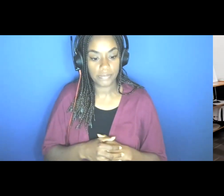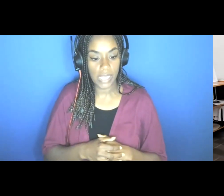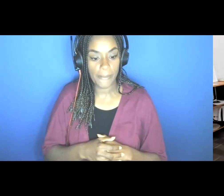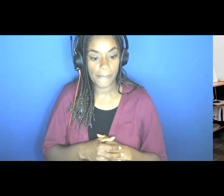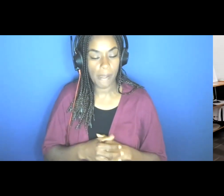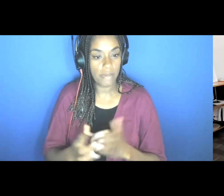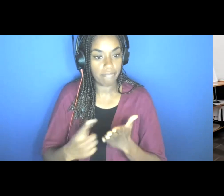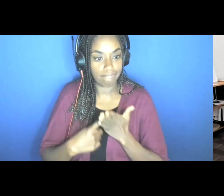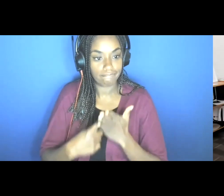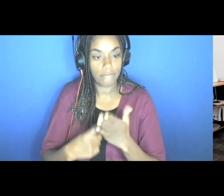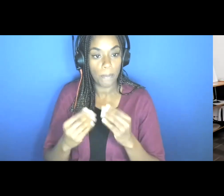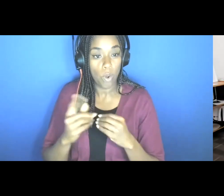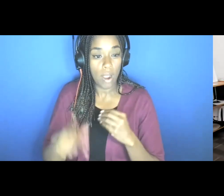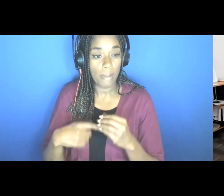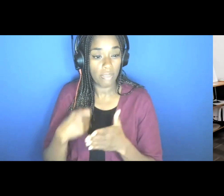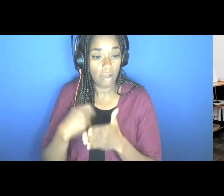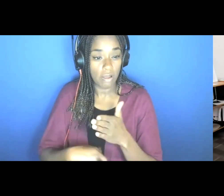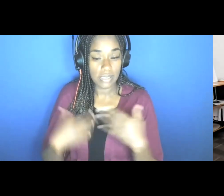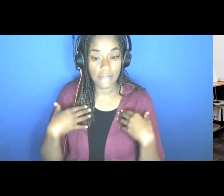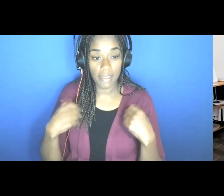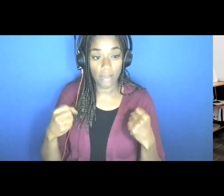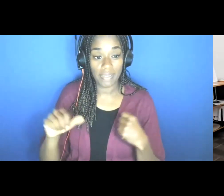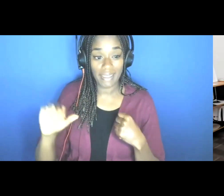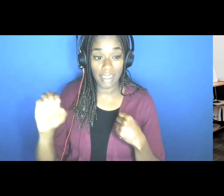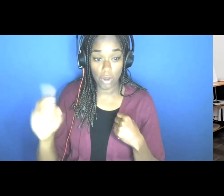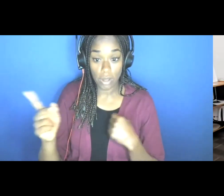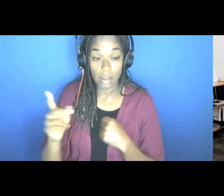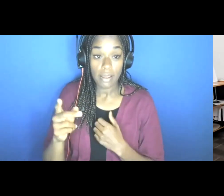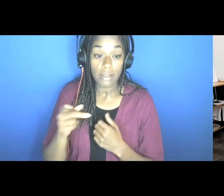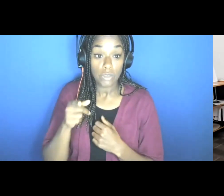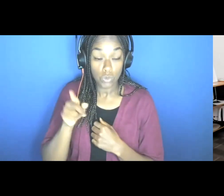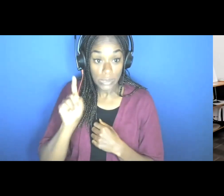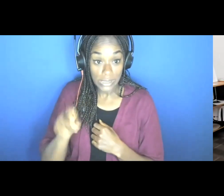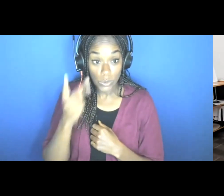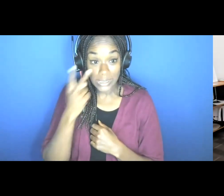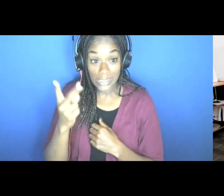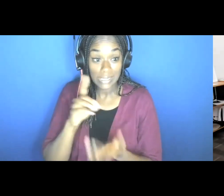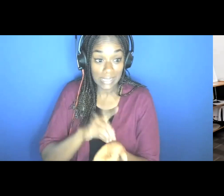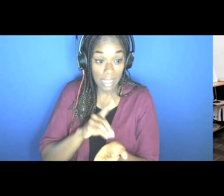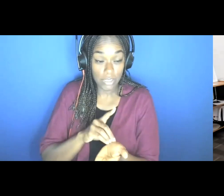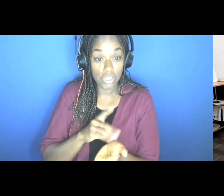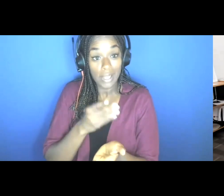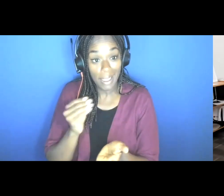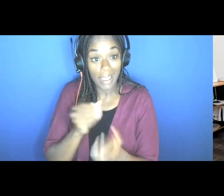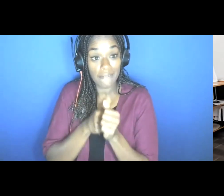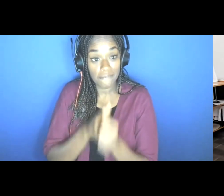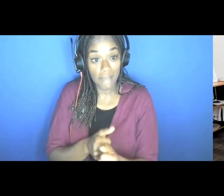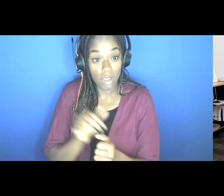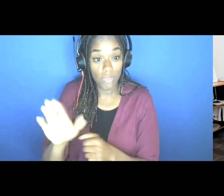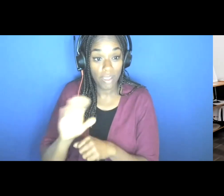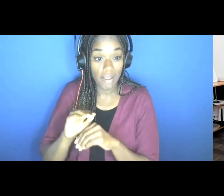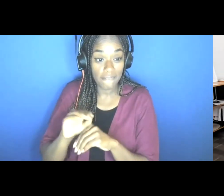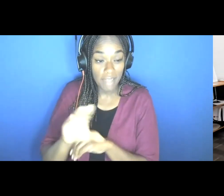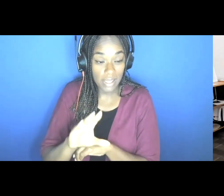of healthcare. And not only do you need to see a provider, you need to be able to follow their advice, fill